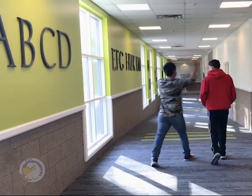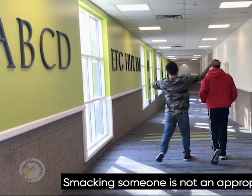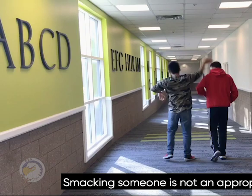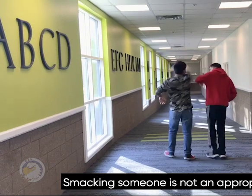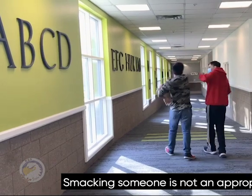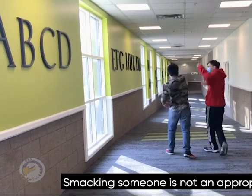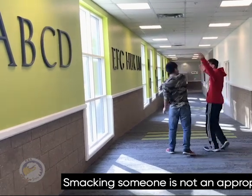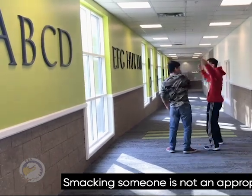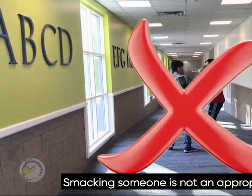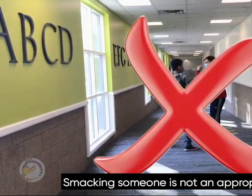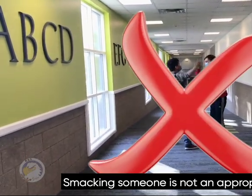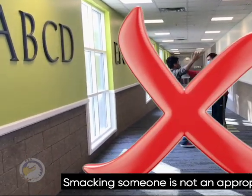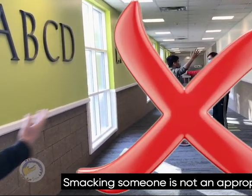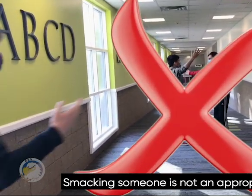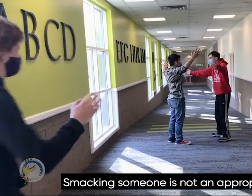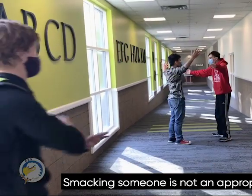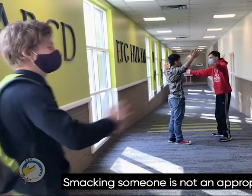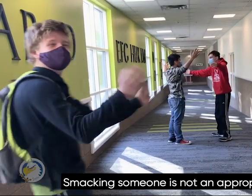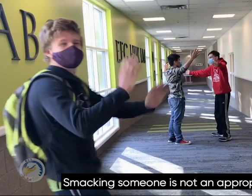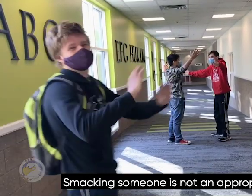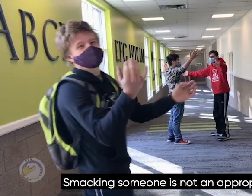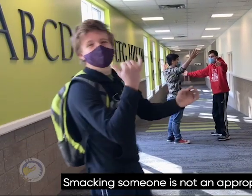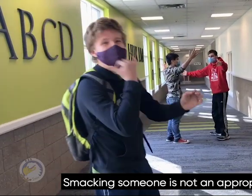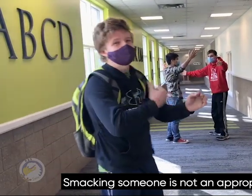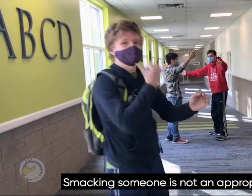Smacking someone is not an appropriate way.